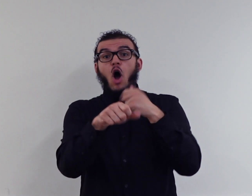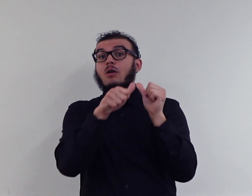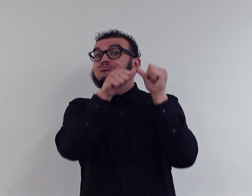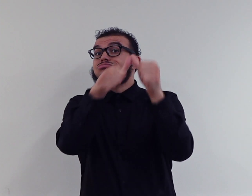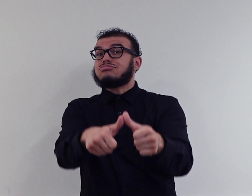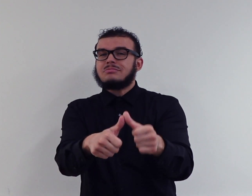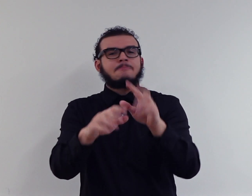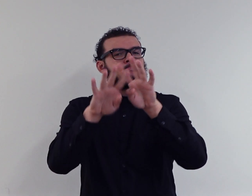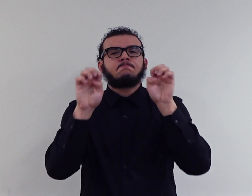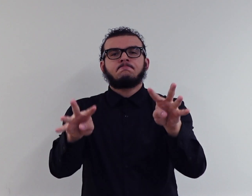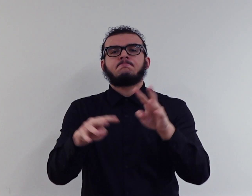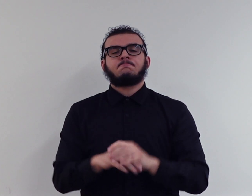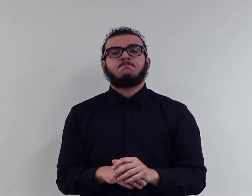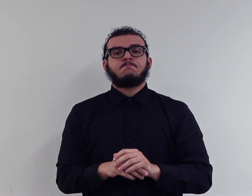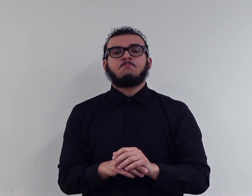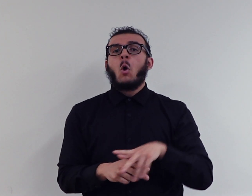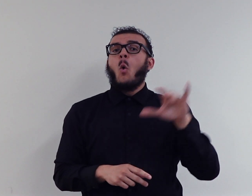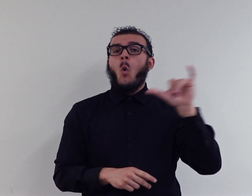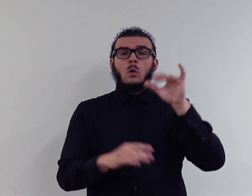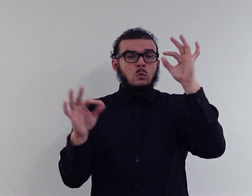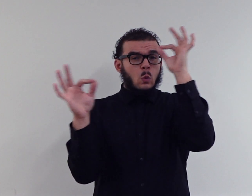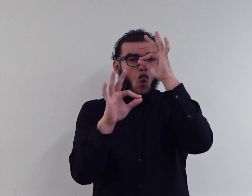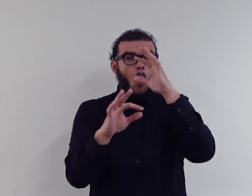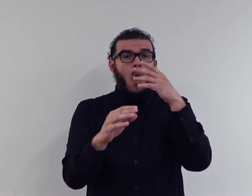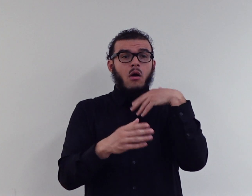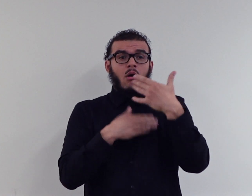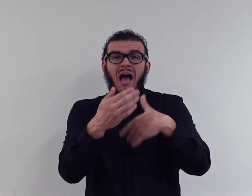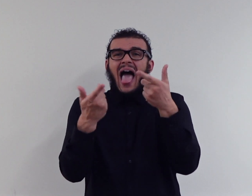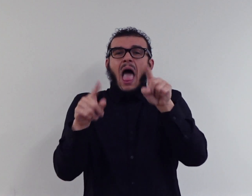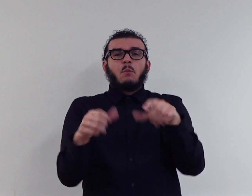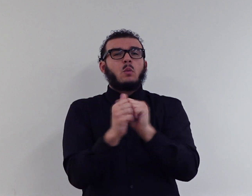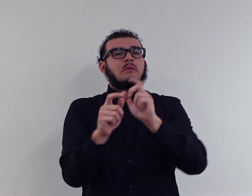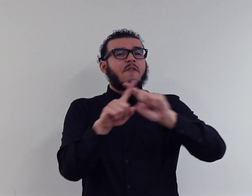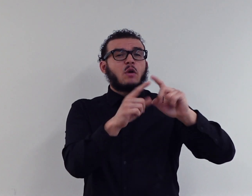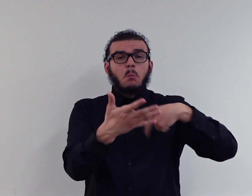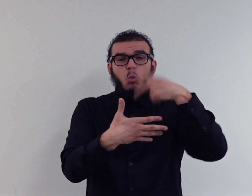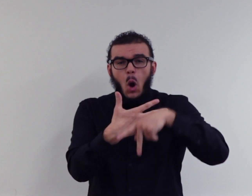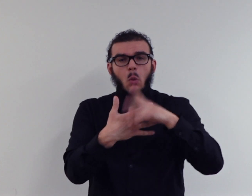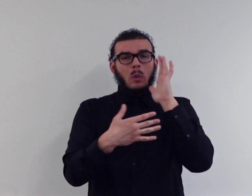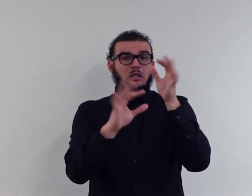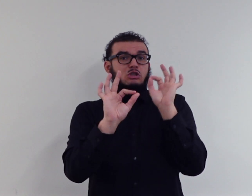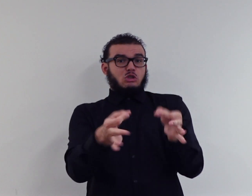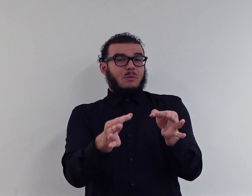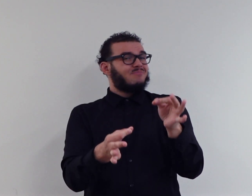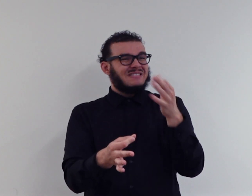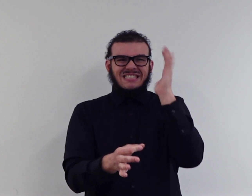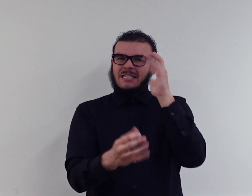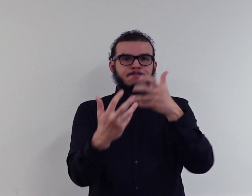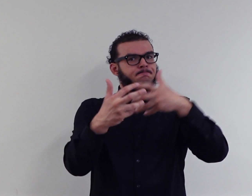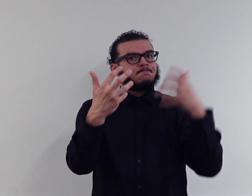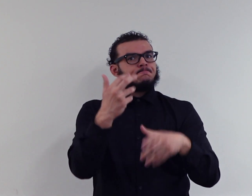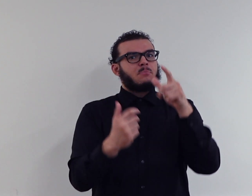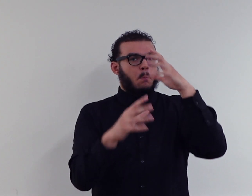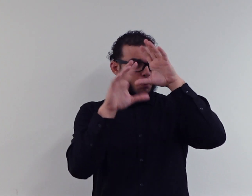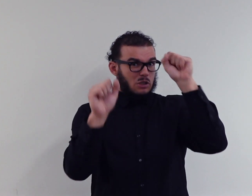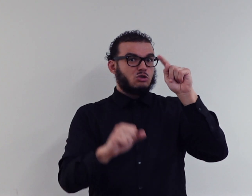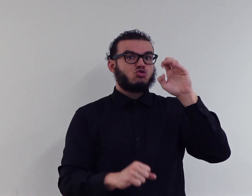last. We also don't know what will happen to programs that are determined not to fit President Trump's priorities.